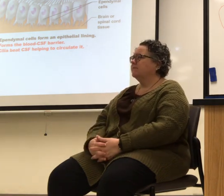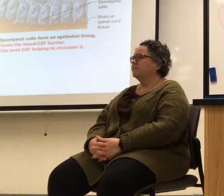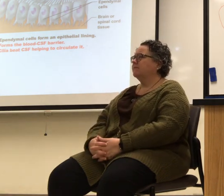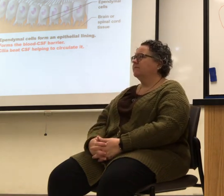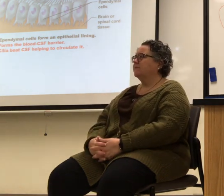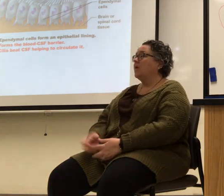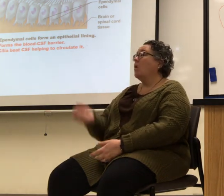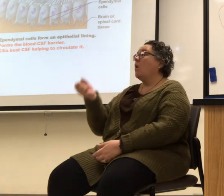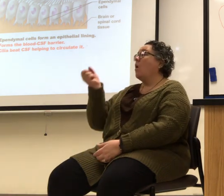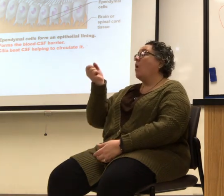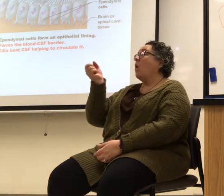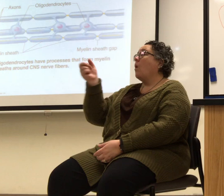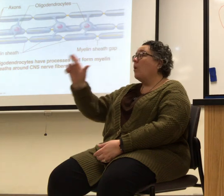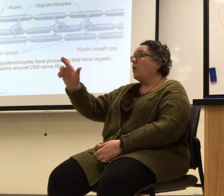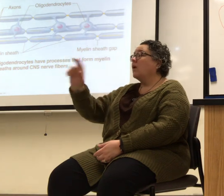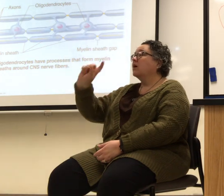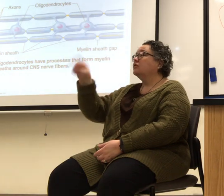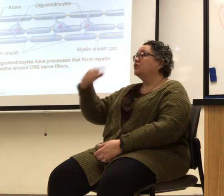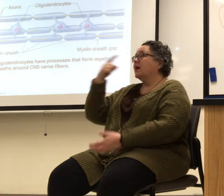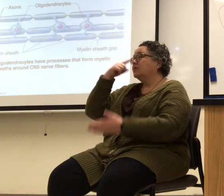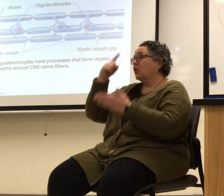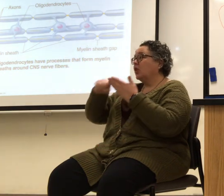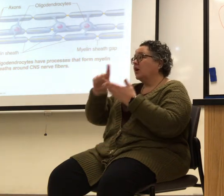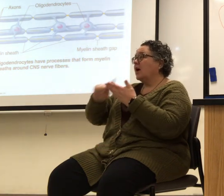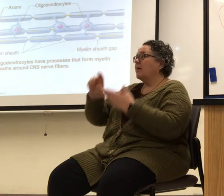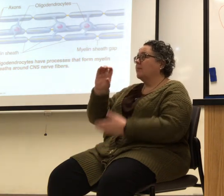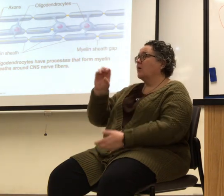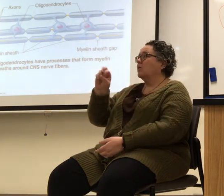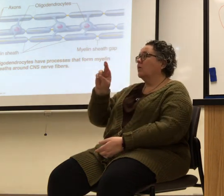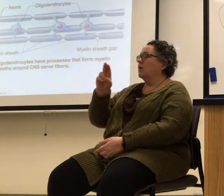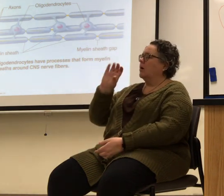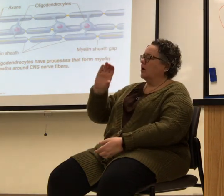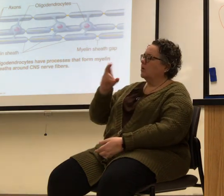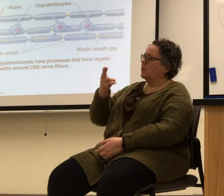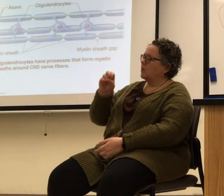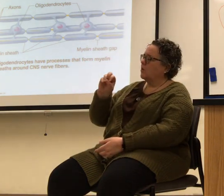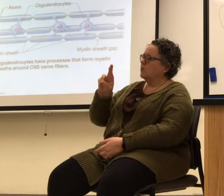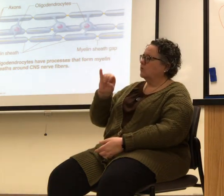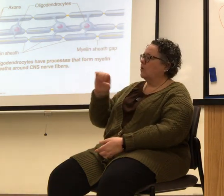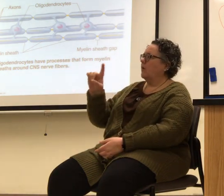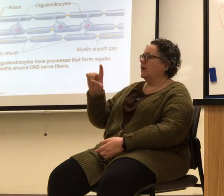Awesome. Or just look up choroid plexus in the index. I'm sure you'll find it. I'm going to move on.